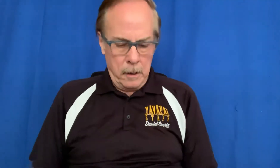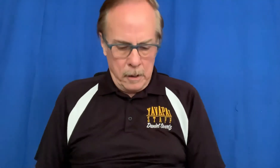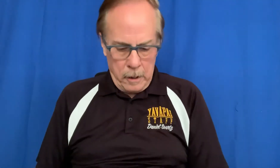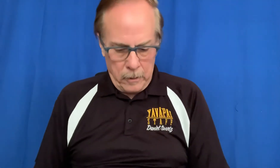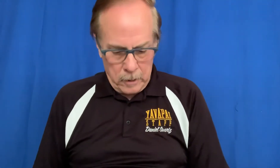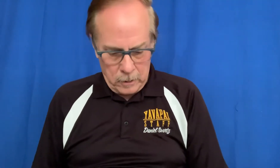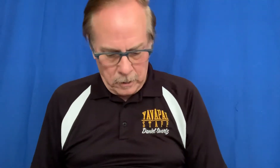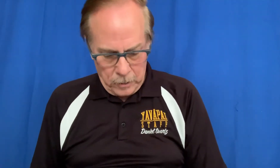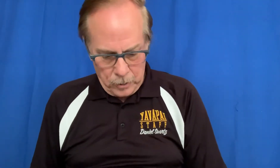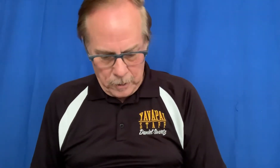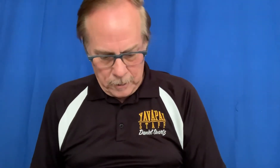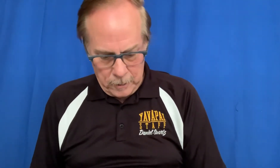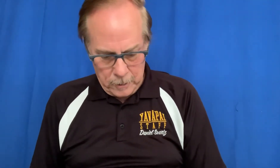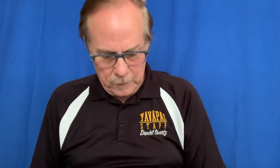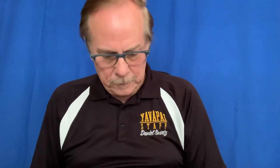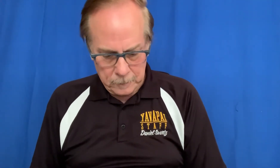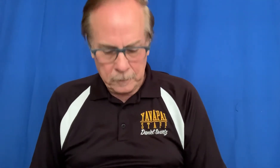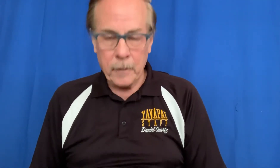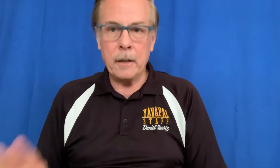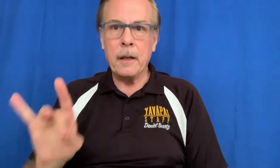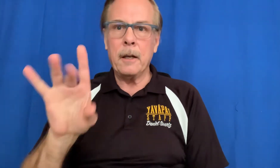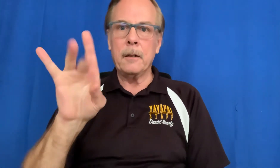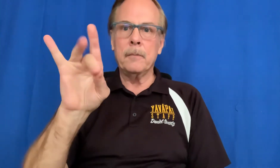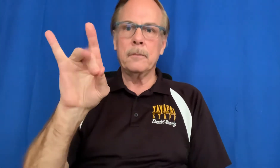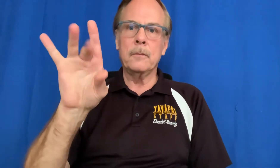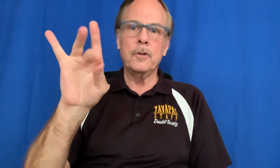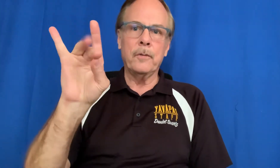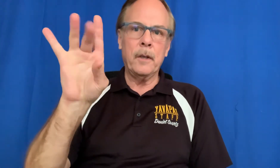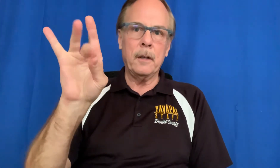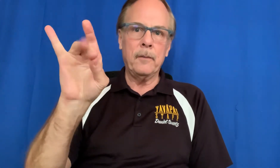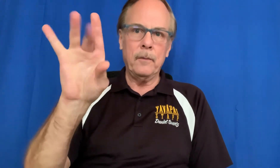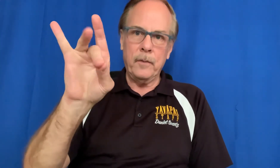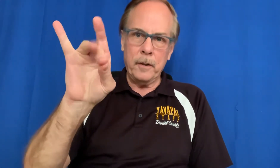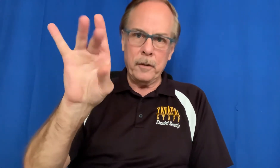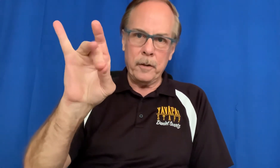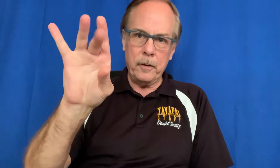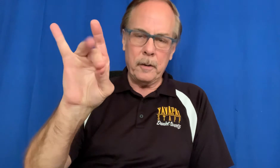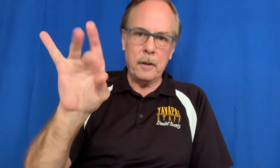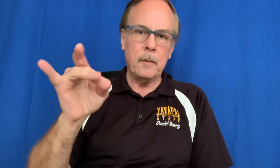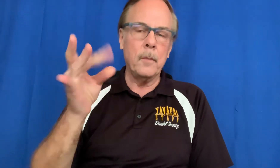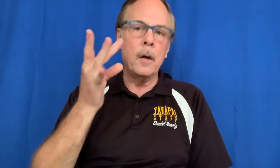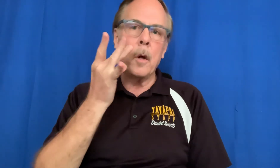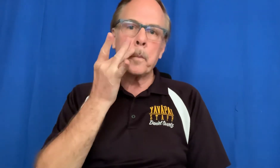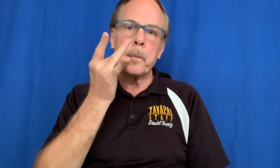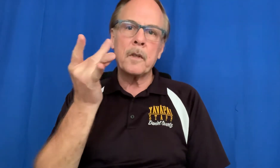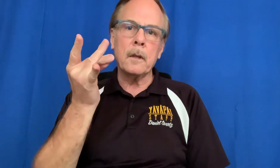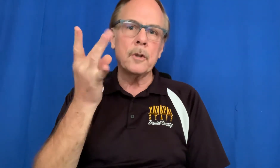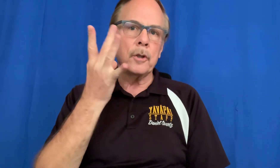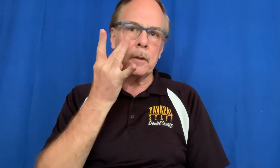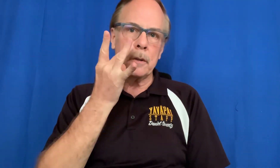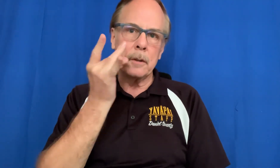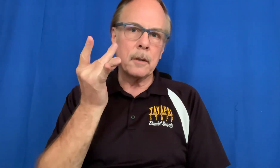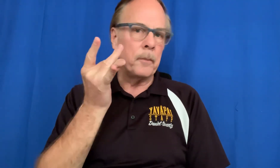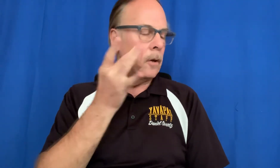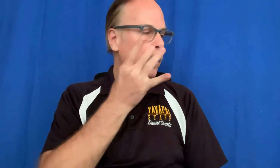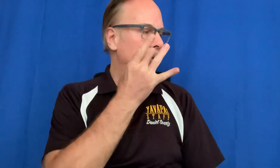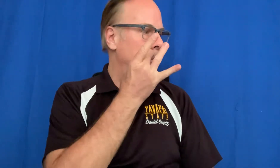And then delicious, again, your feeling finger and your thumb, delicious, coming away from your